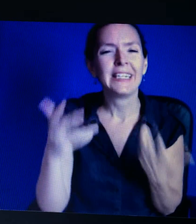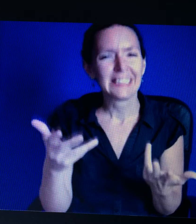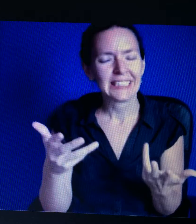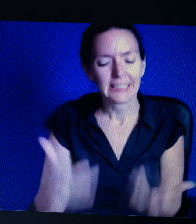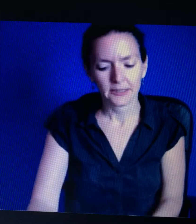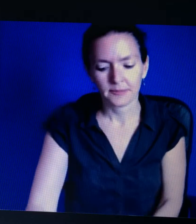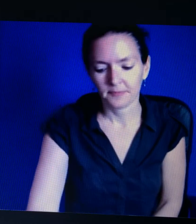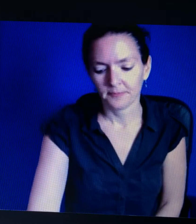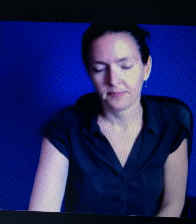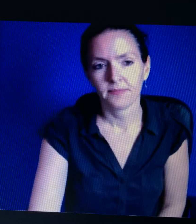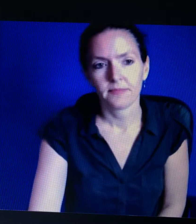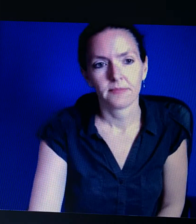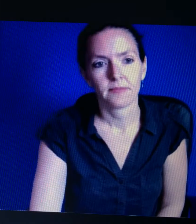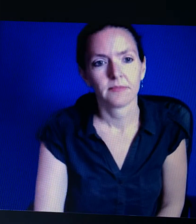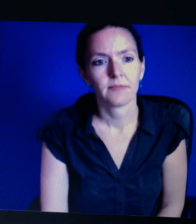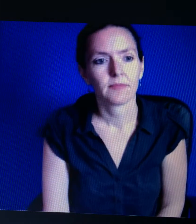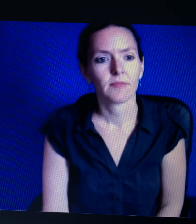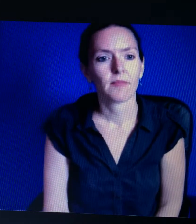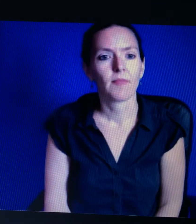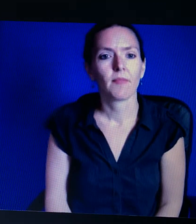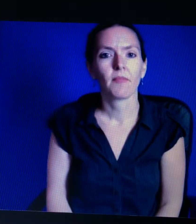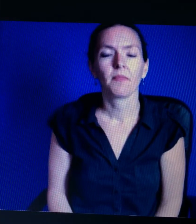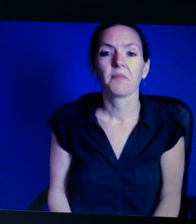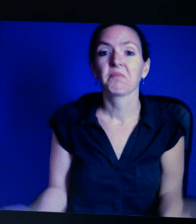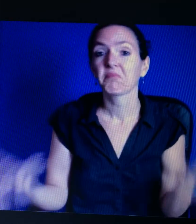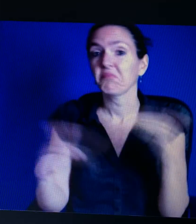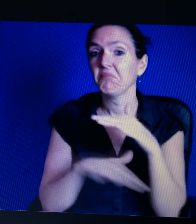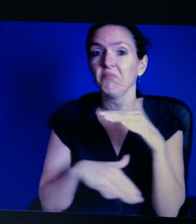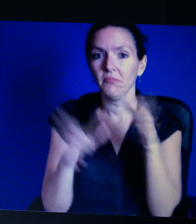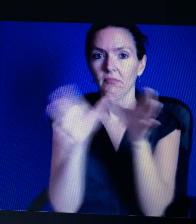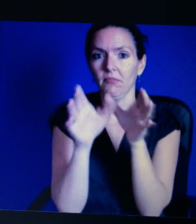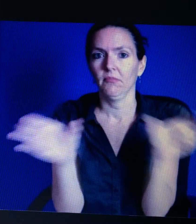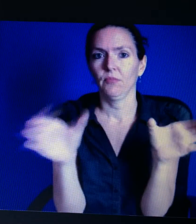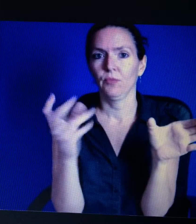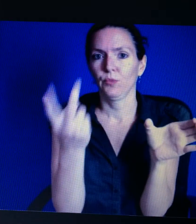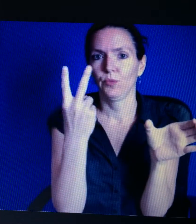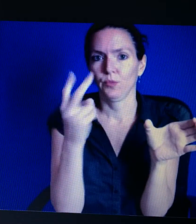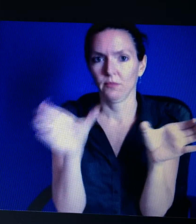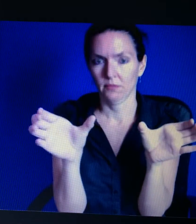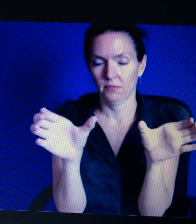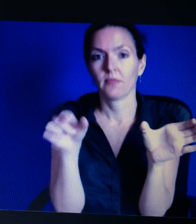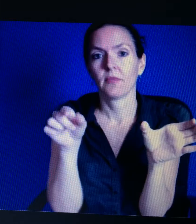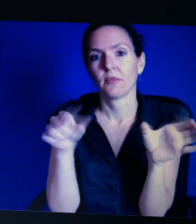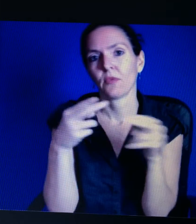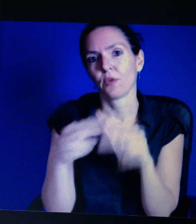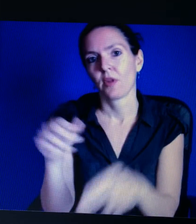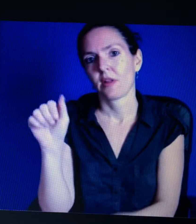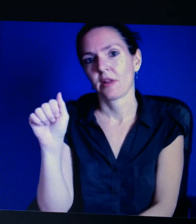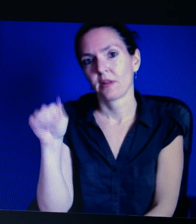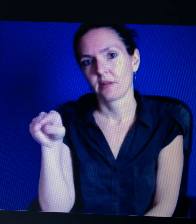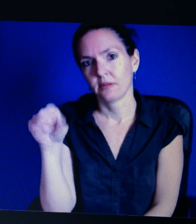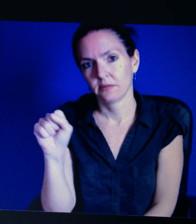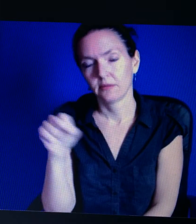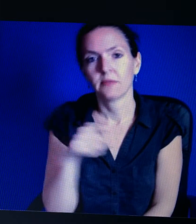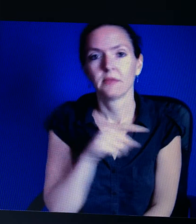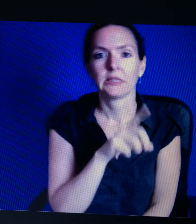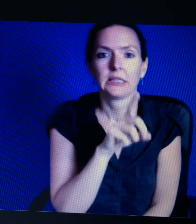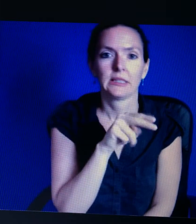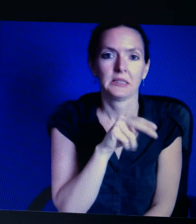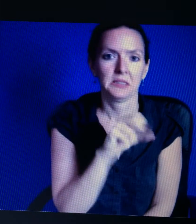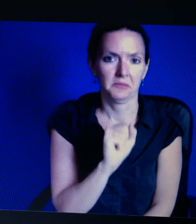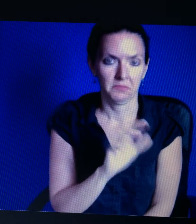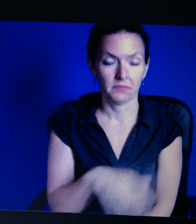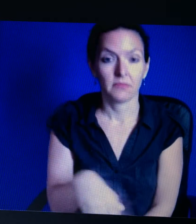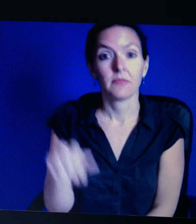signs. And a lot of them novice signers are not aware of the rules. There are two different types of